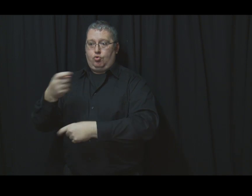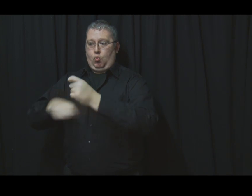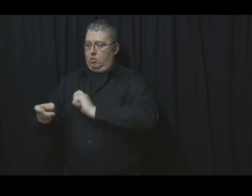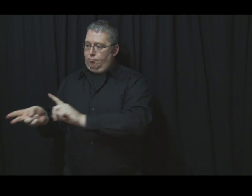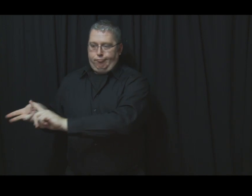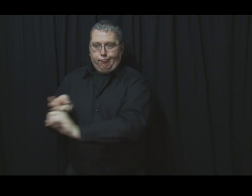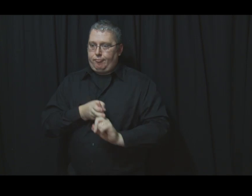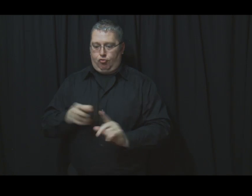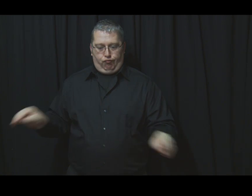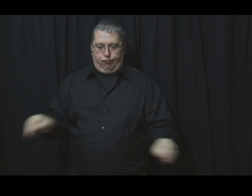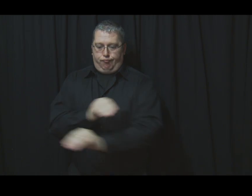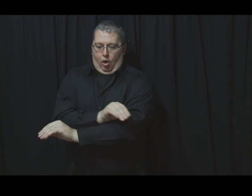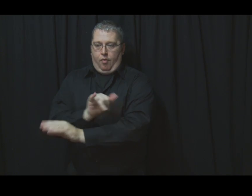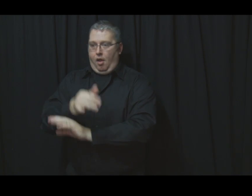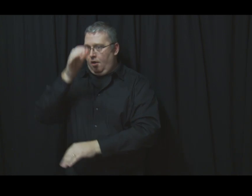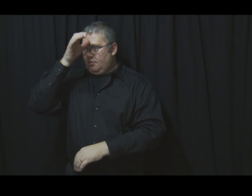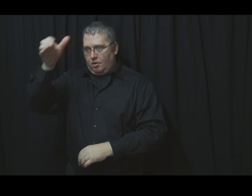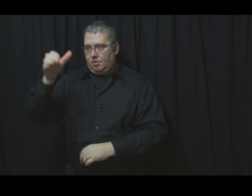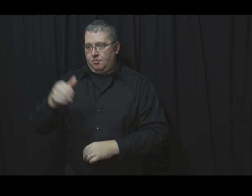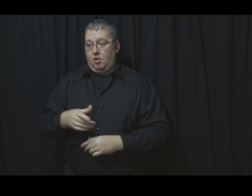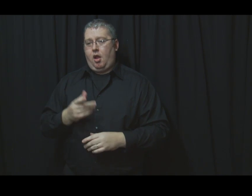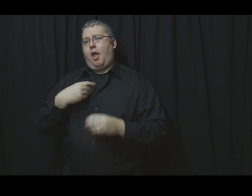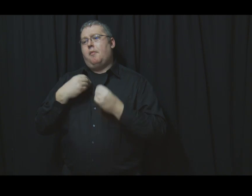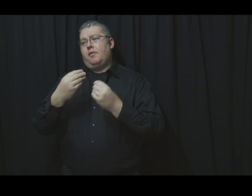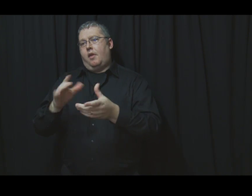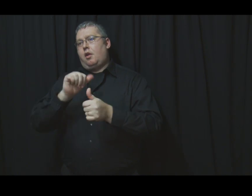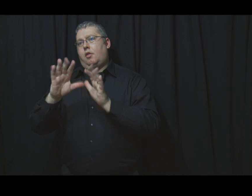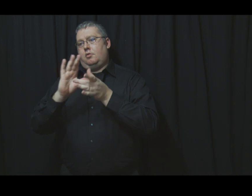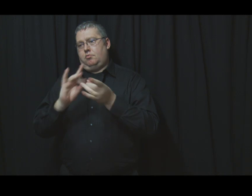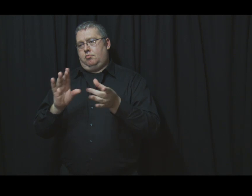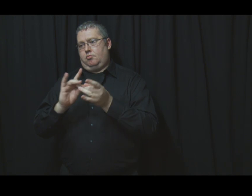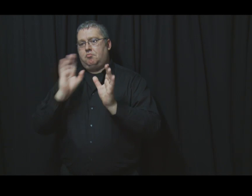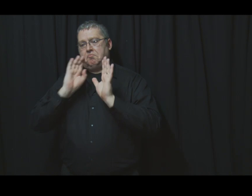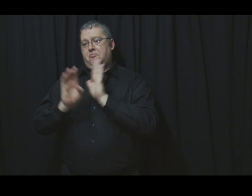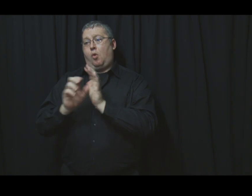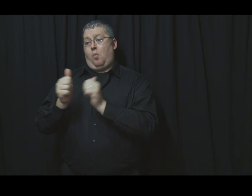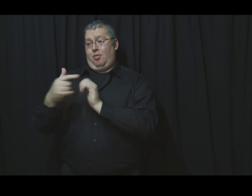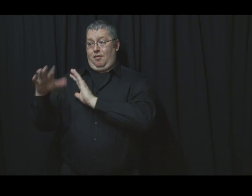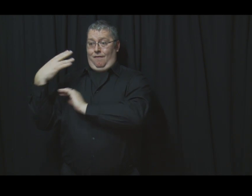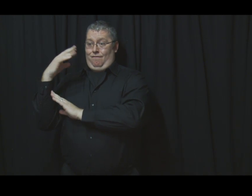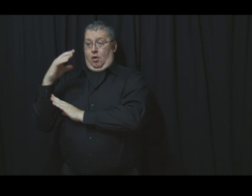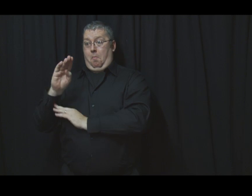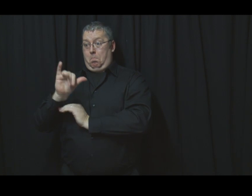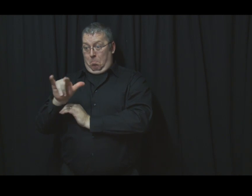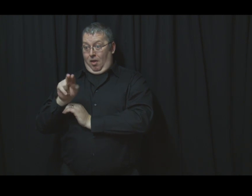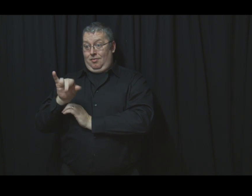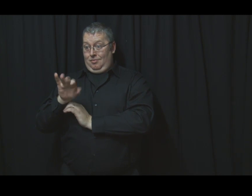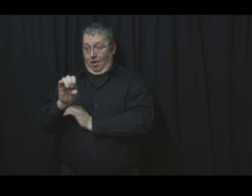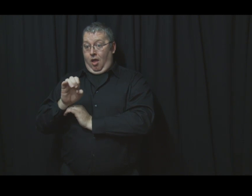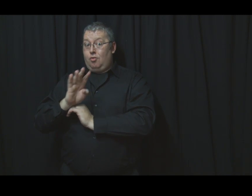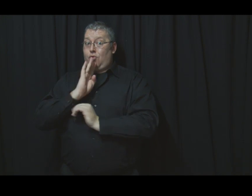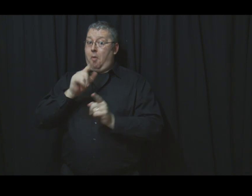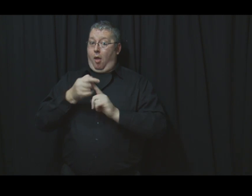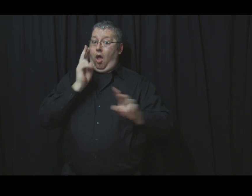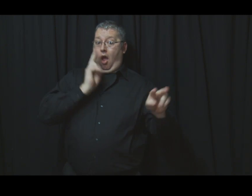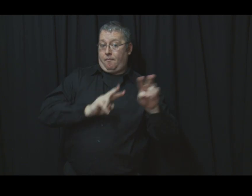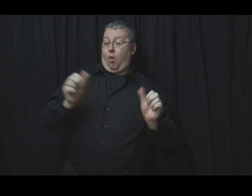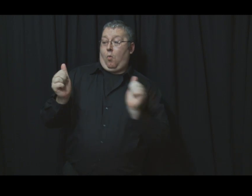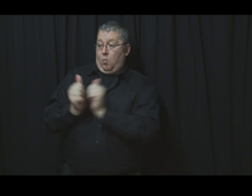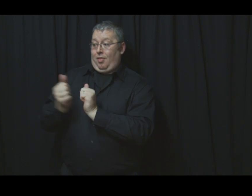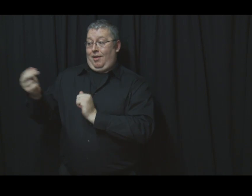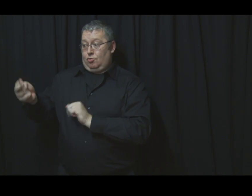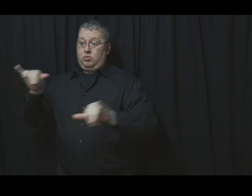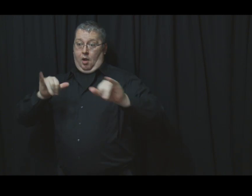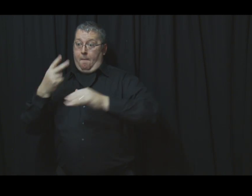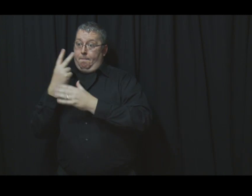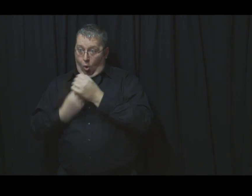illustrate further with this video clip, because here I assert that Bill Nye is equating observational science with historical science,